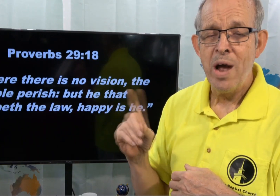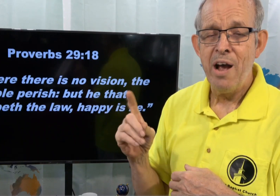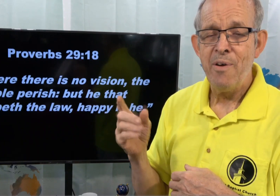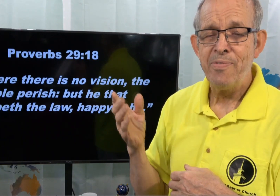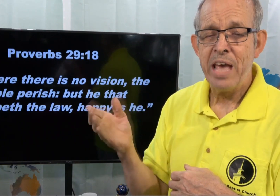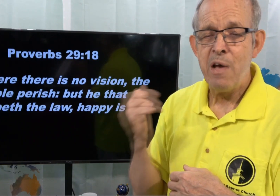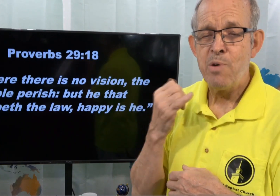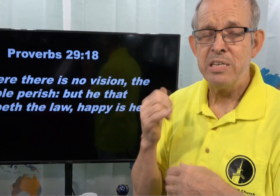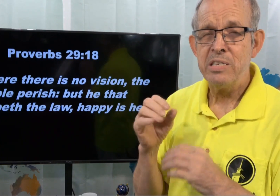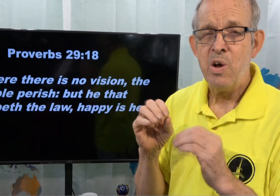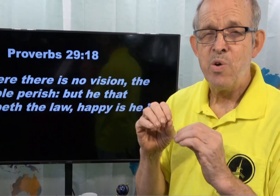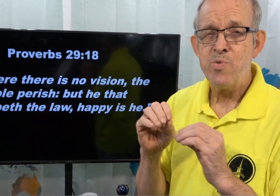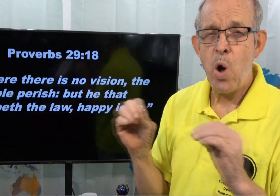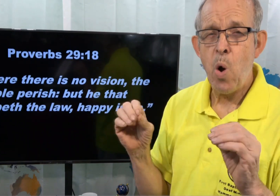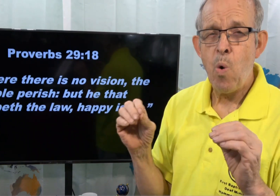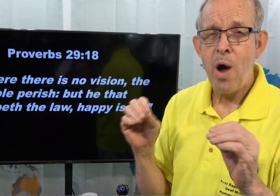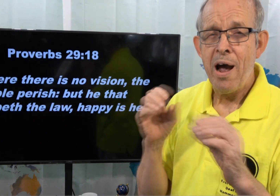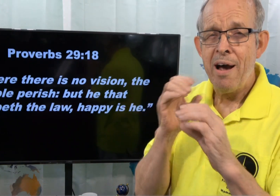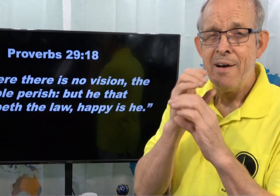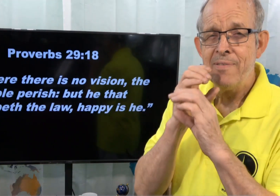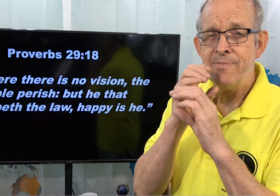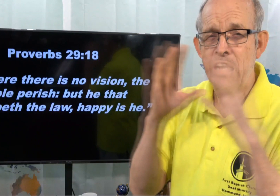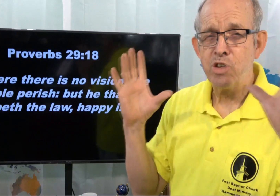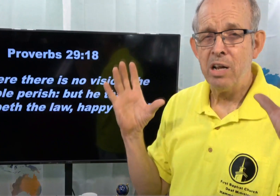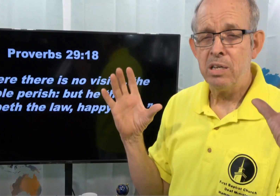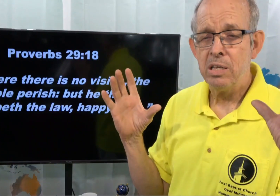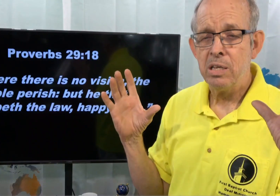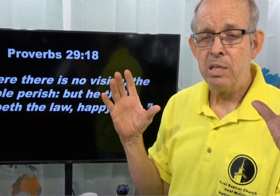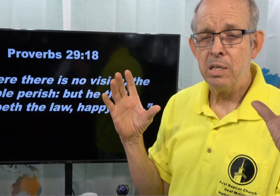Where there is no vision,